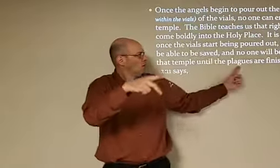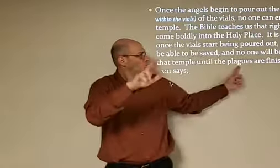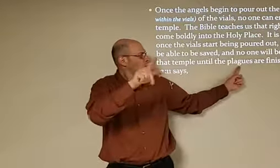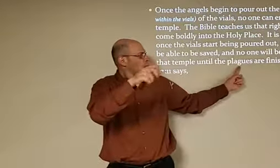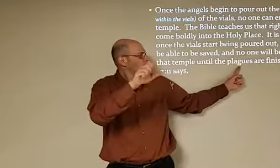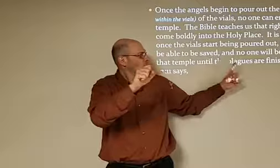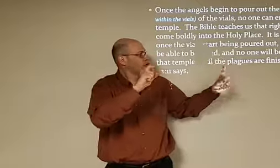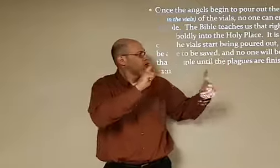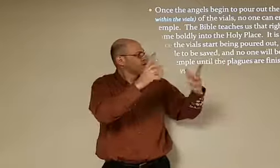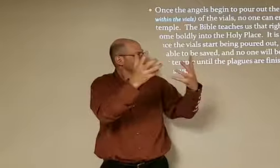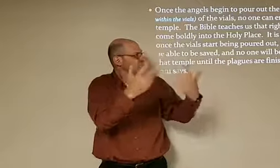plagues are finished.